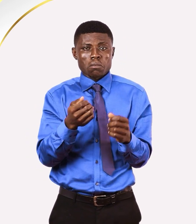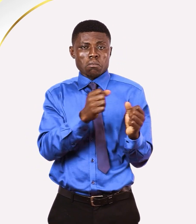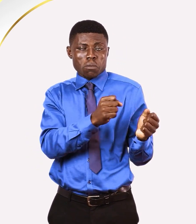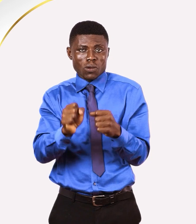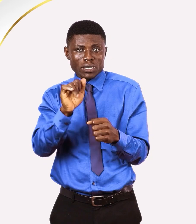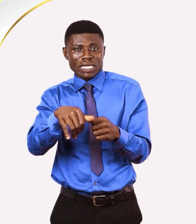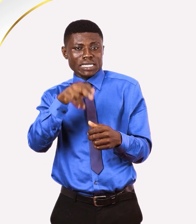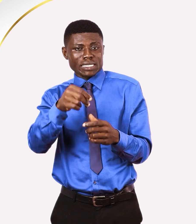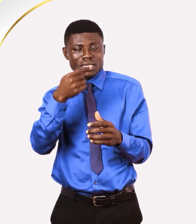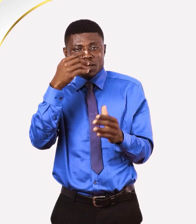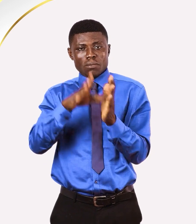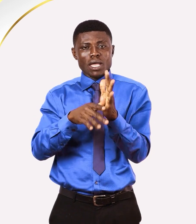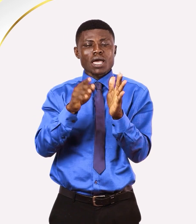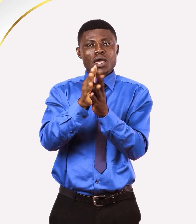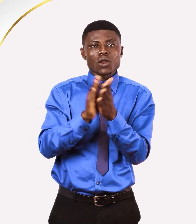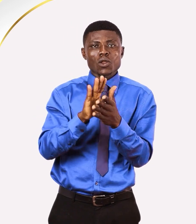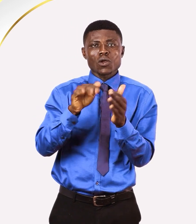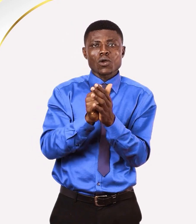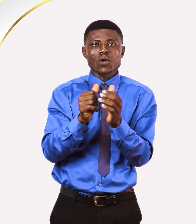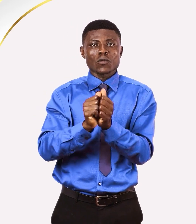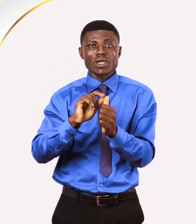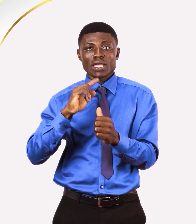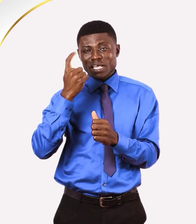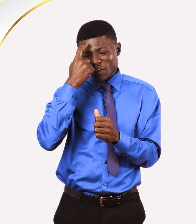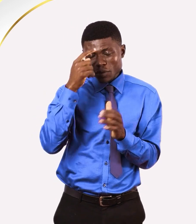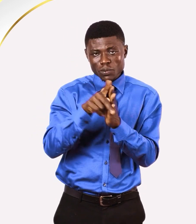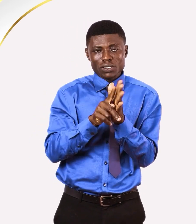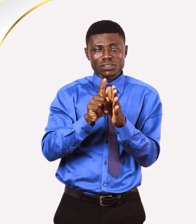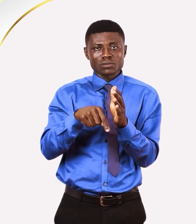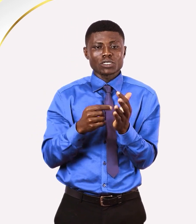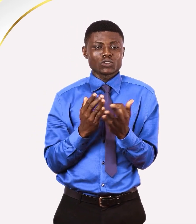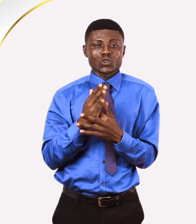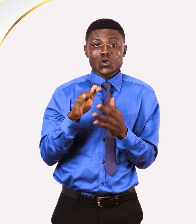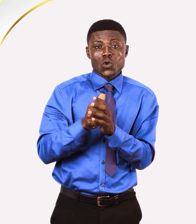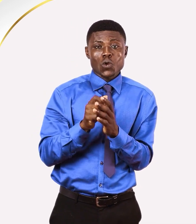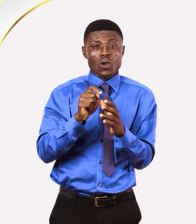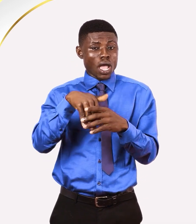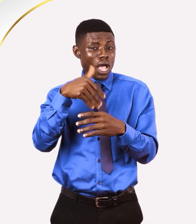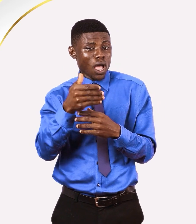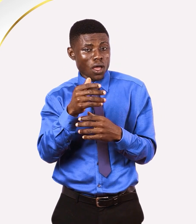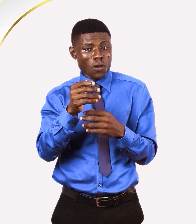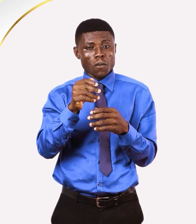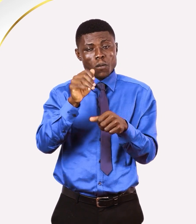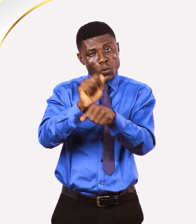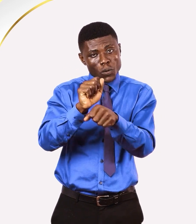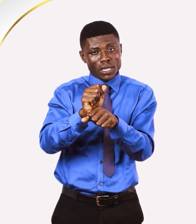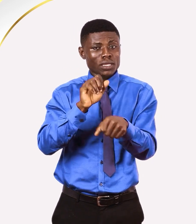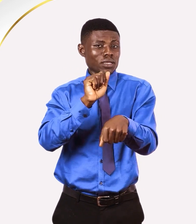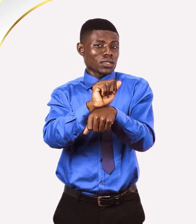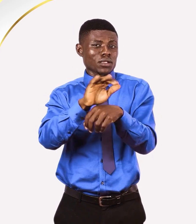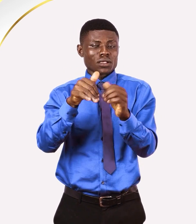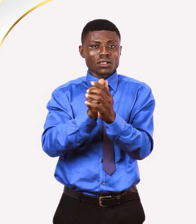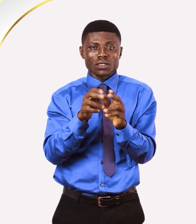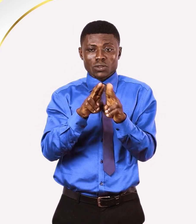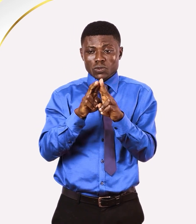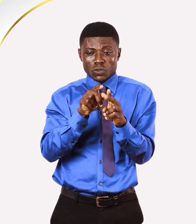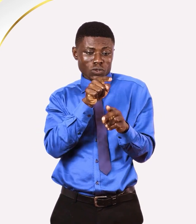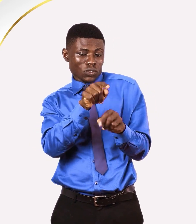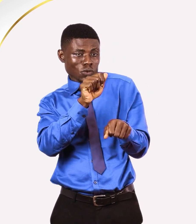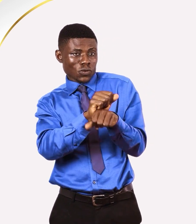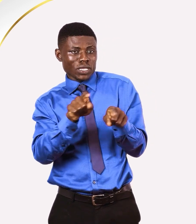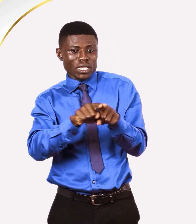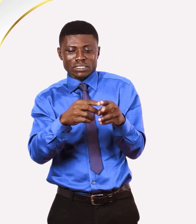required by law and corporate governance policies. Through its external affairs function, the unit serves as